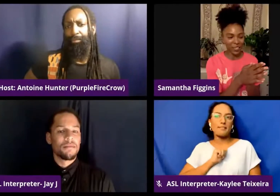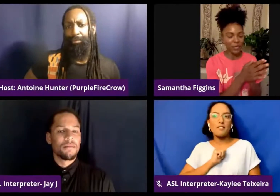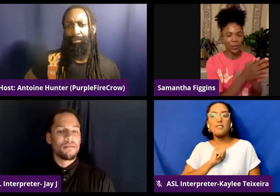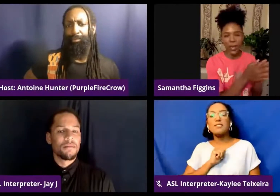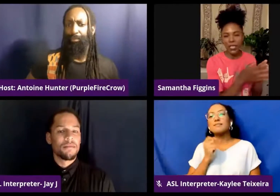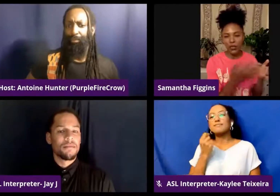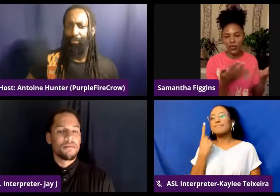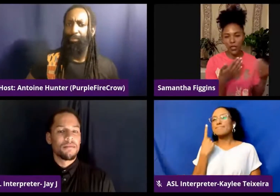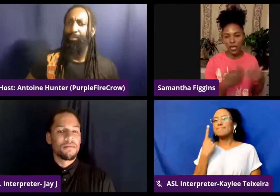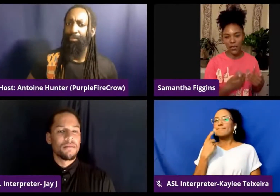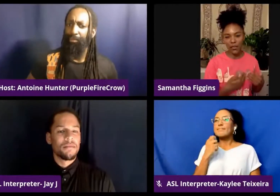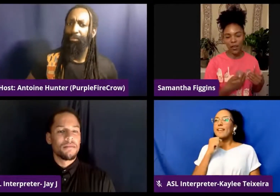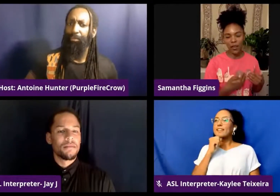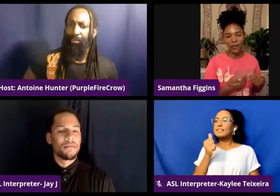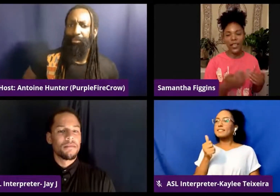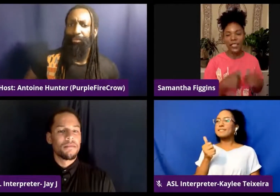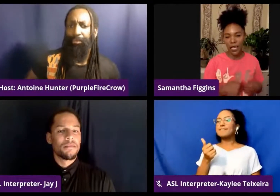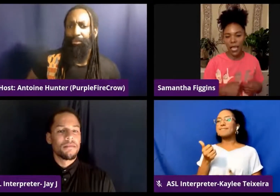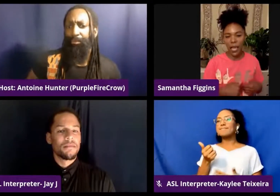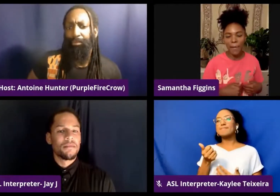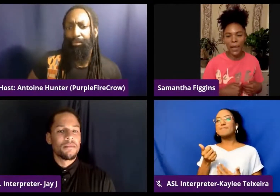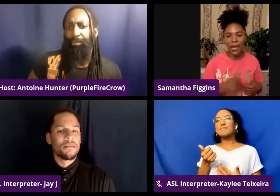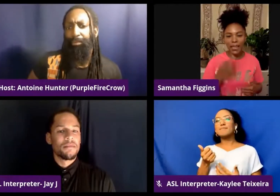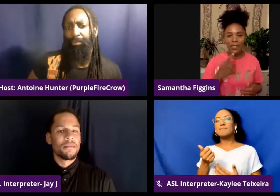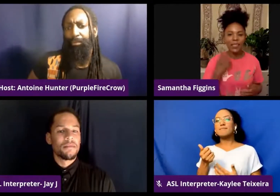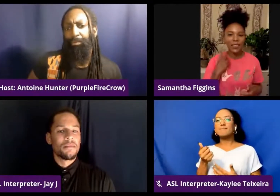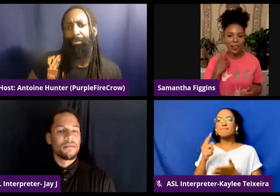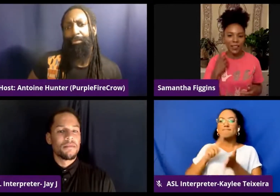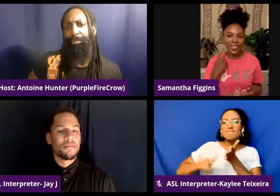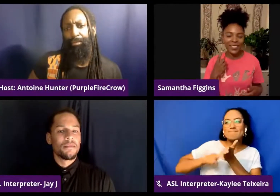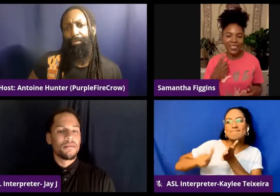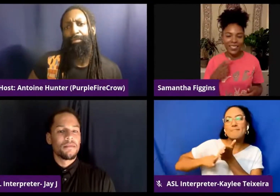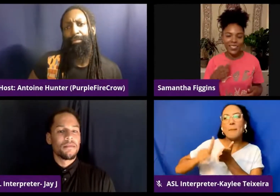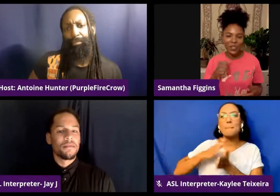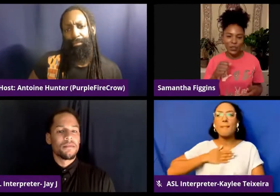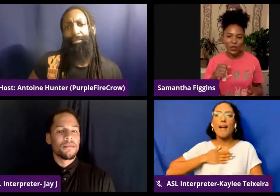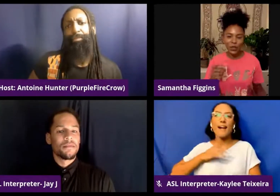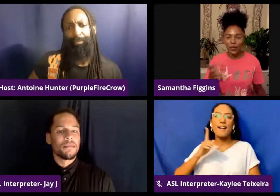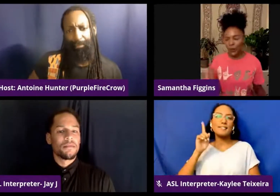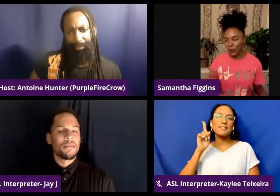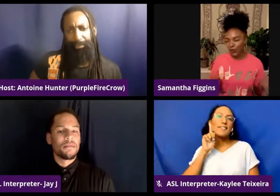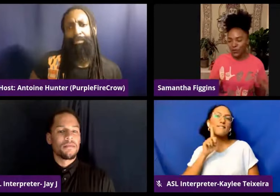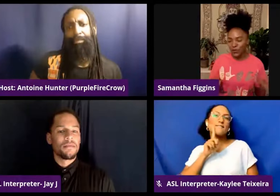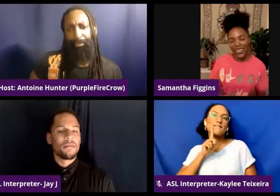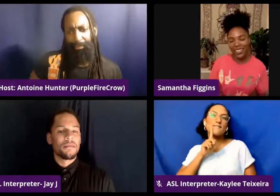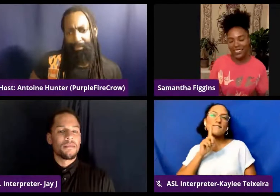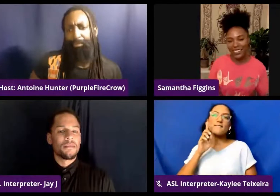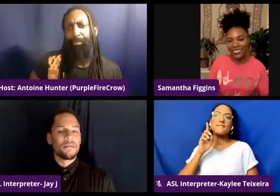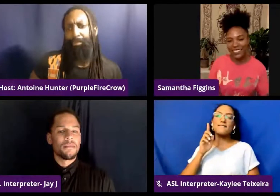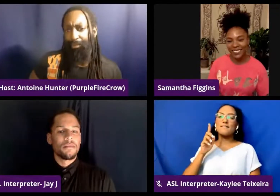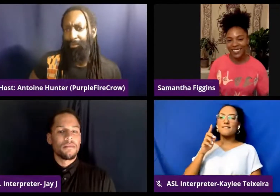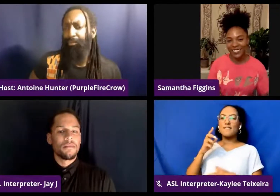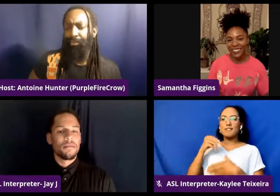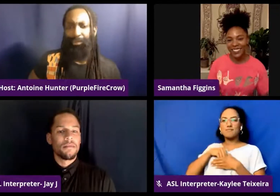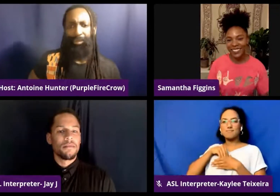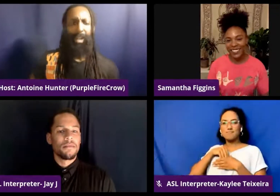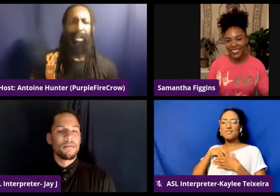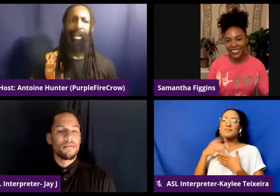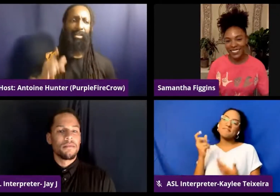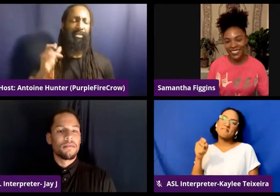me the space to really investigate my deafness, so yeah.